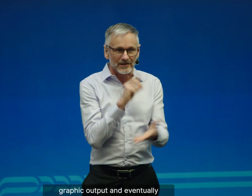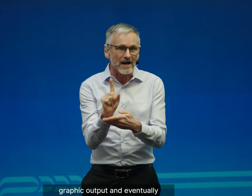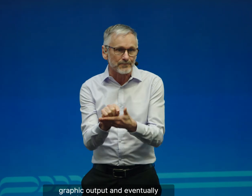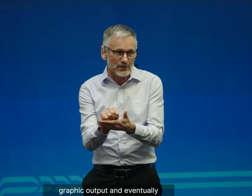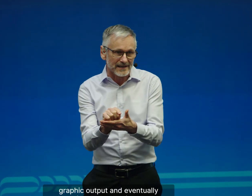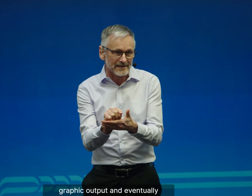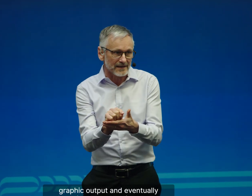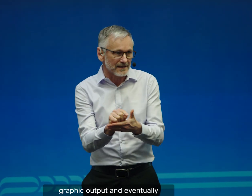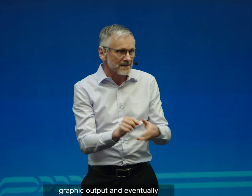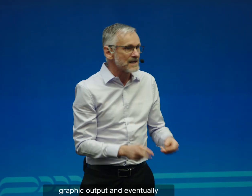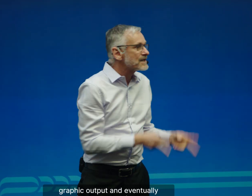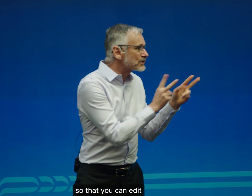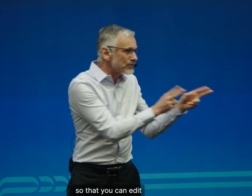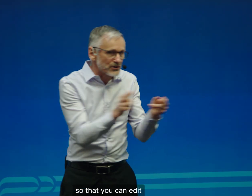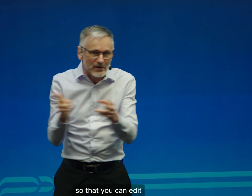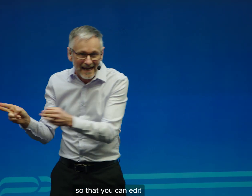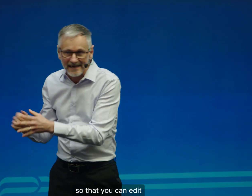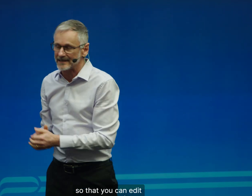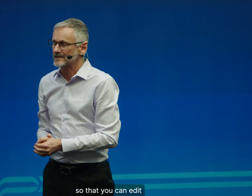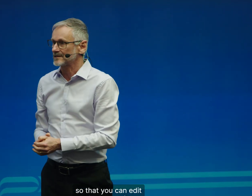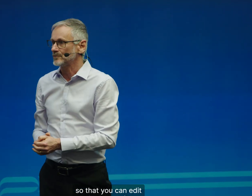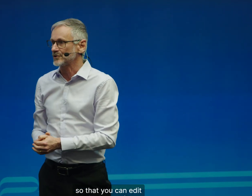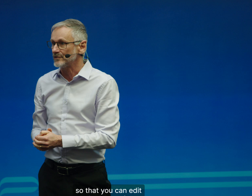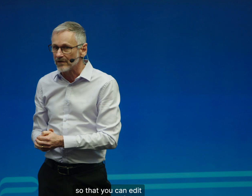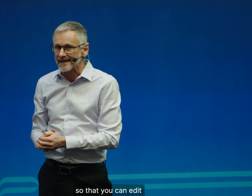sign processor so that you can edit what you write.